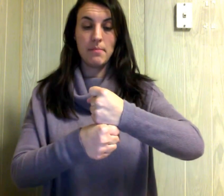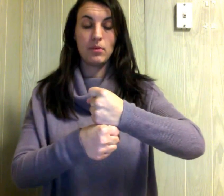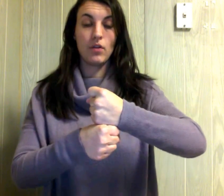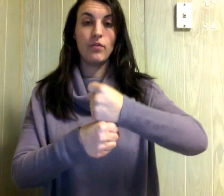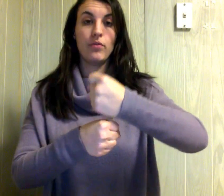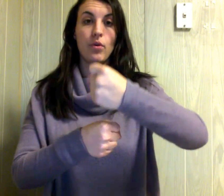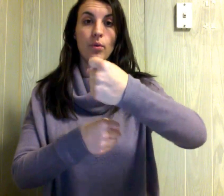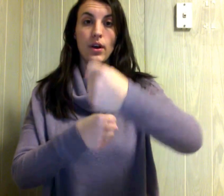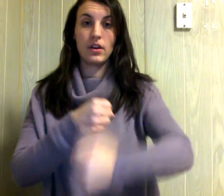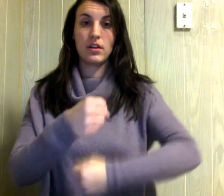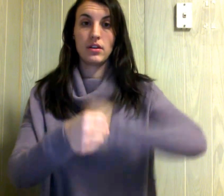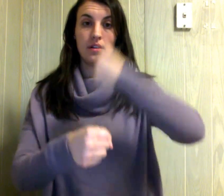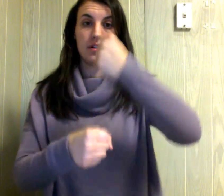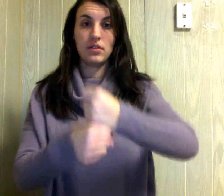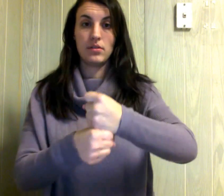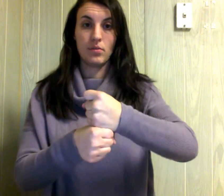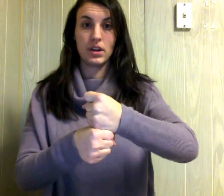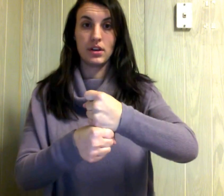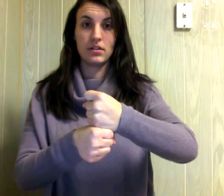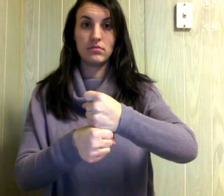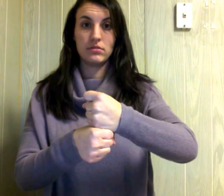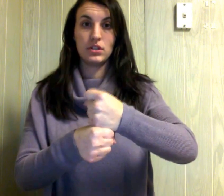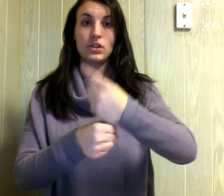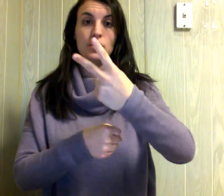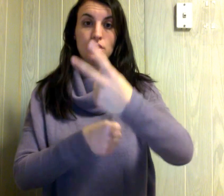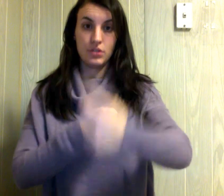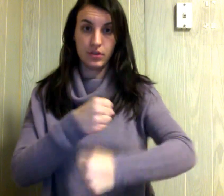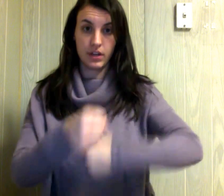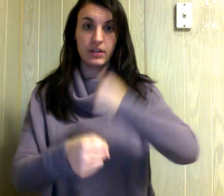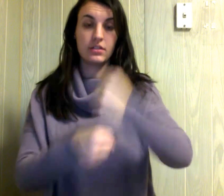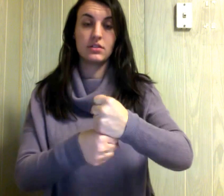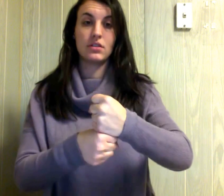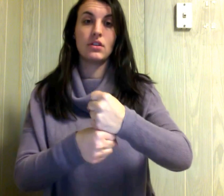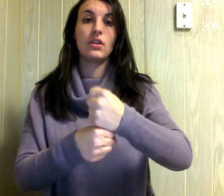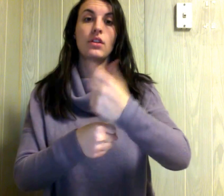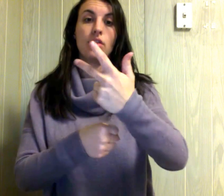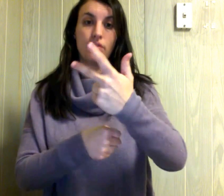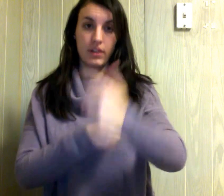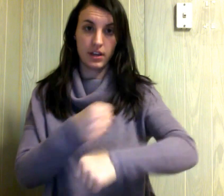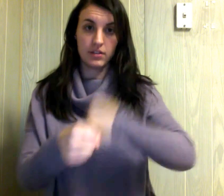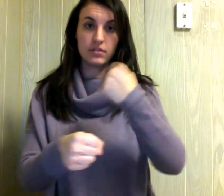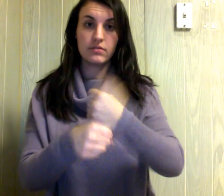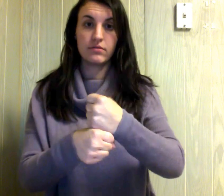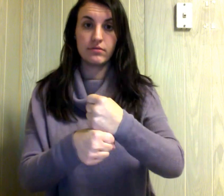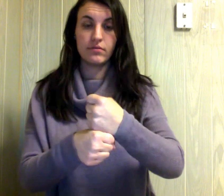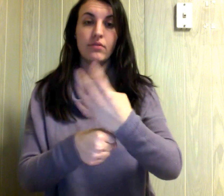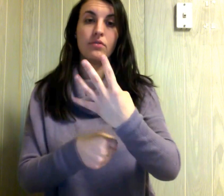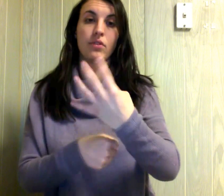go forward 1 year. 2 years. 3 years, 4